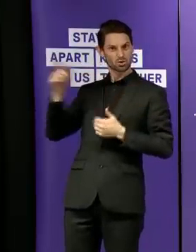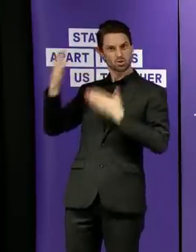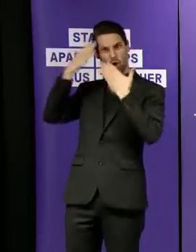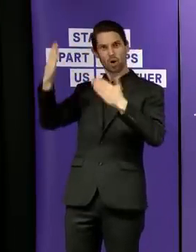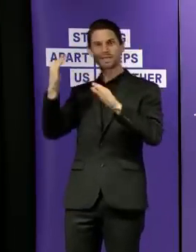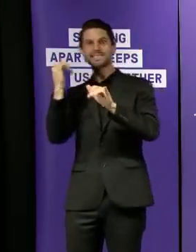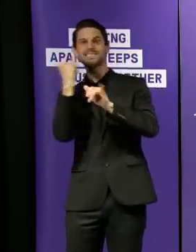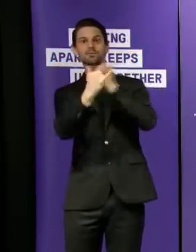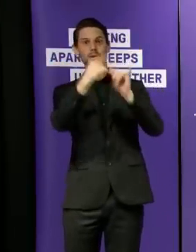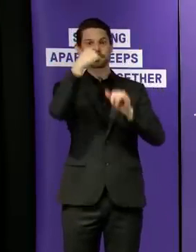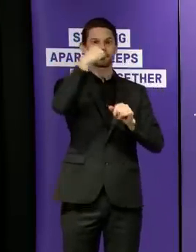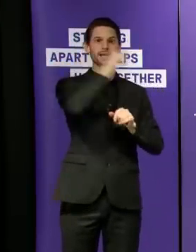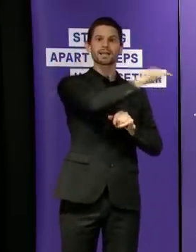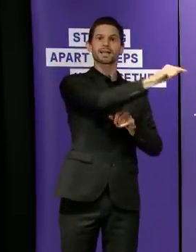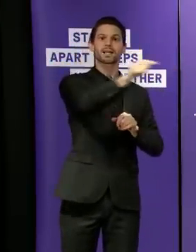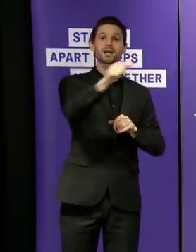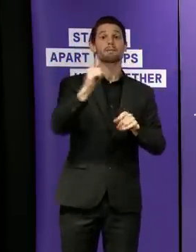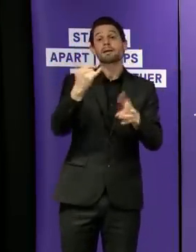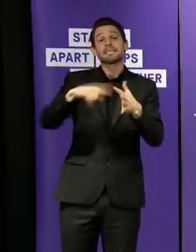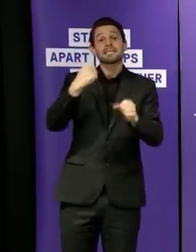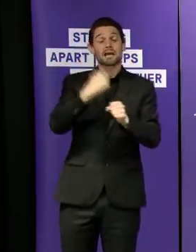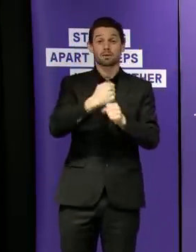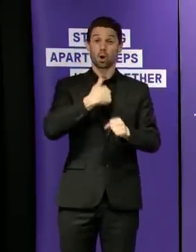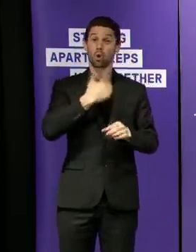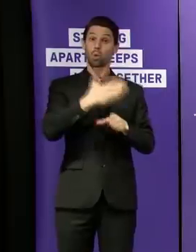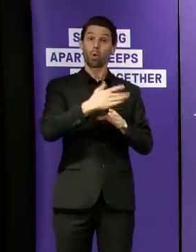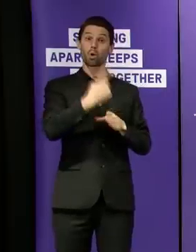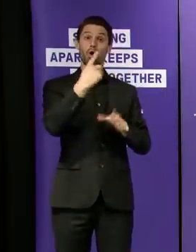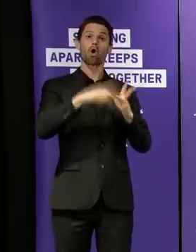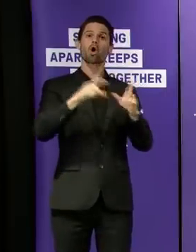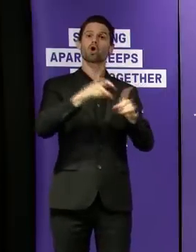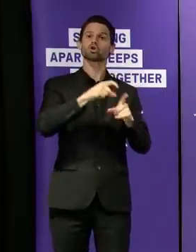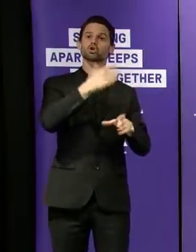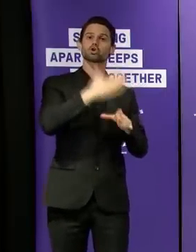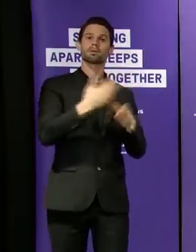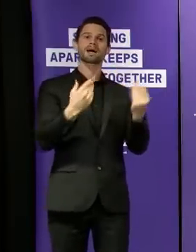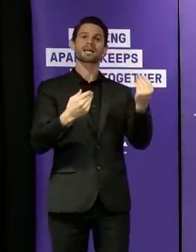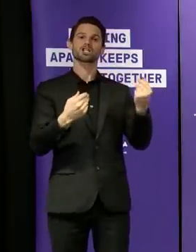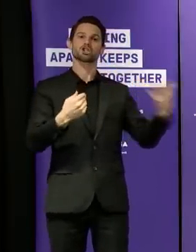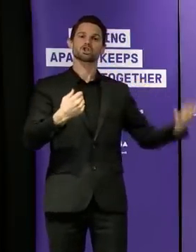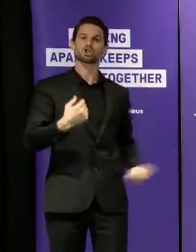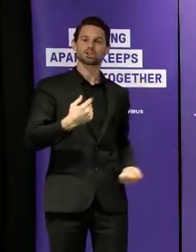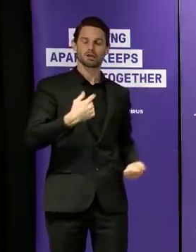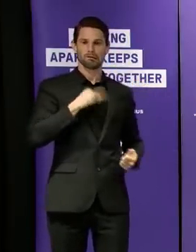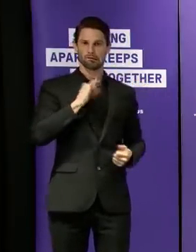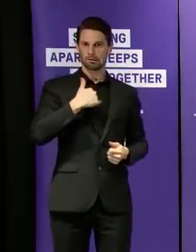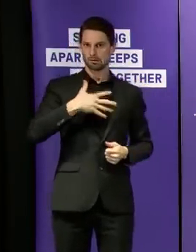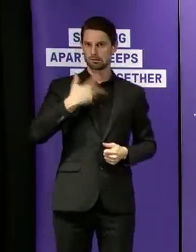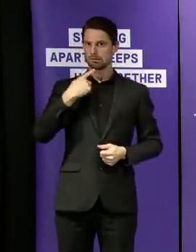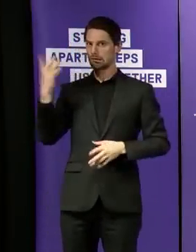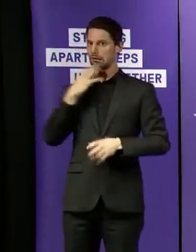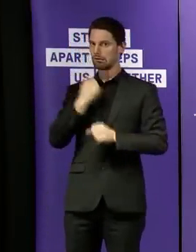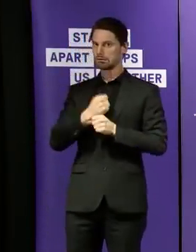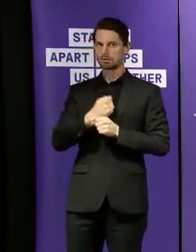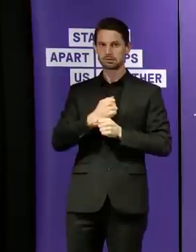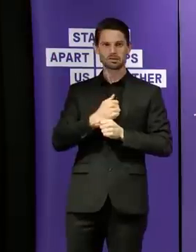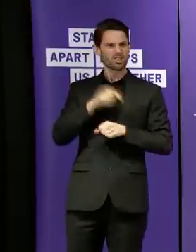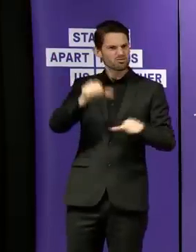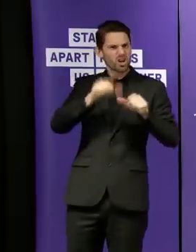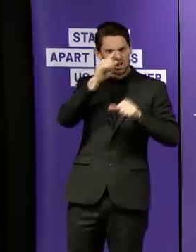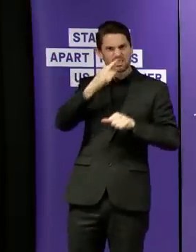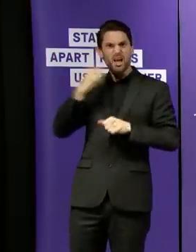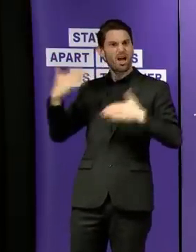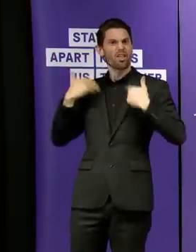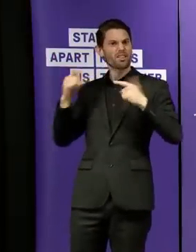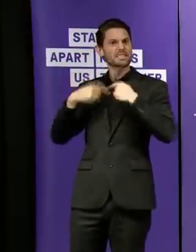in hand job, you need to tell us that you've got a job that's not on the books. You've got to tell us that the ATO doesn't know. I'm not telling the